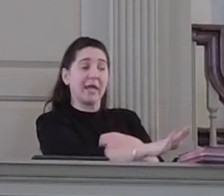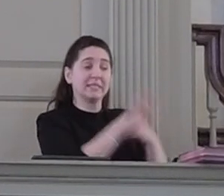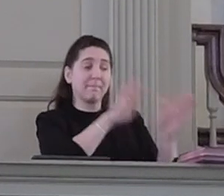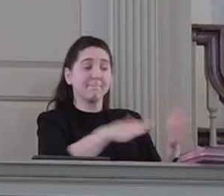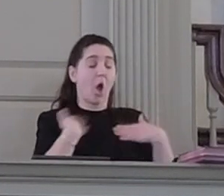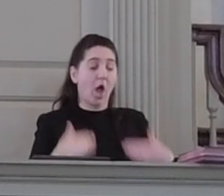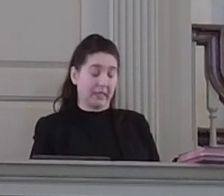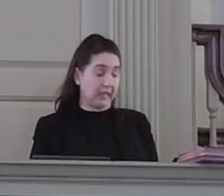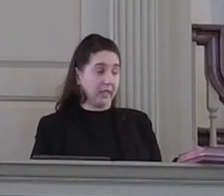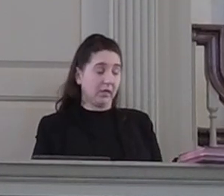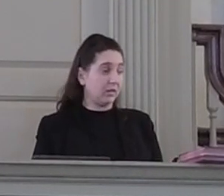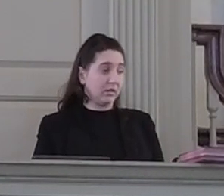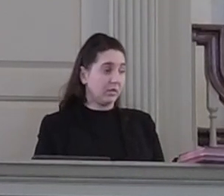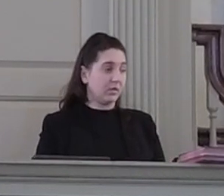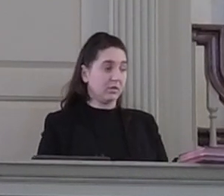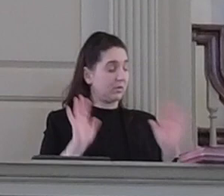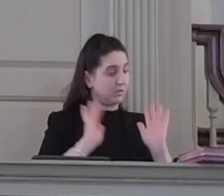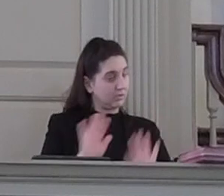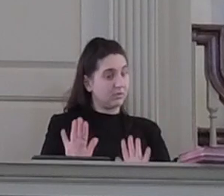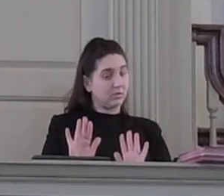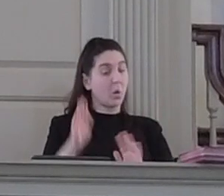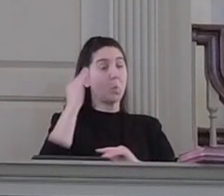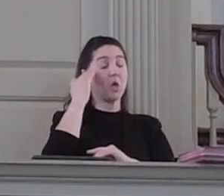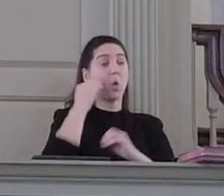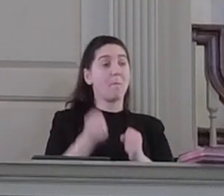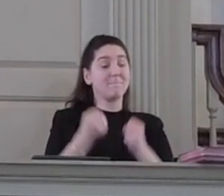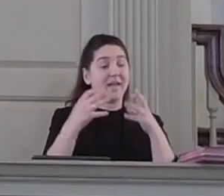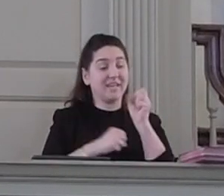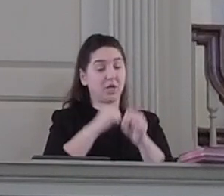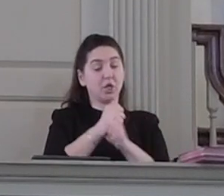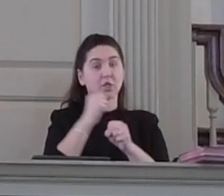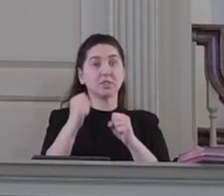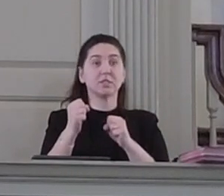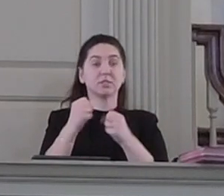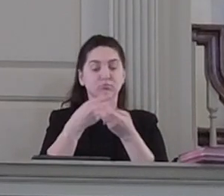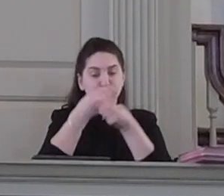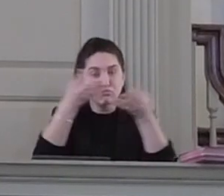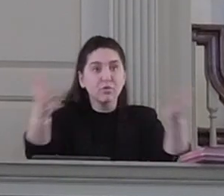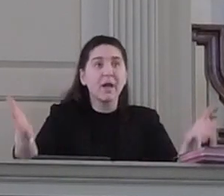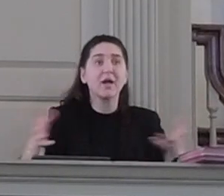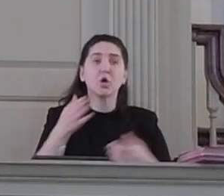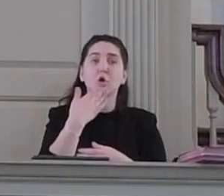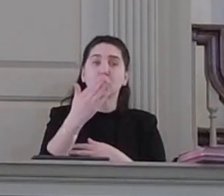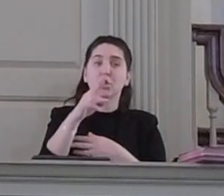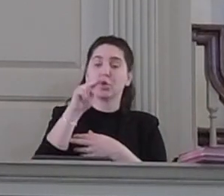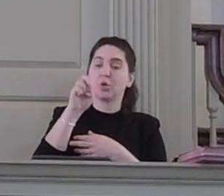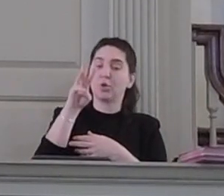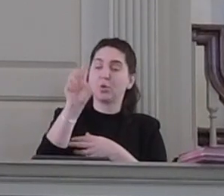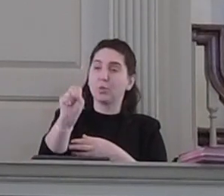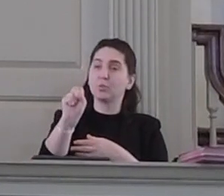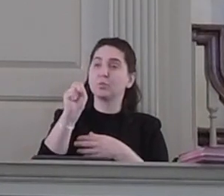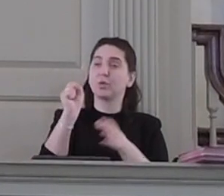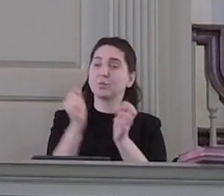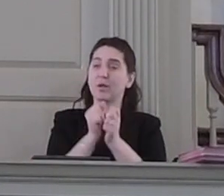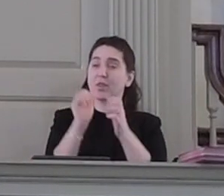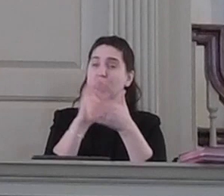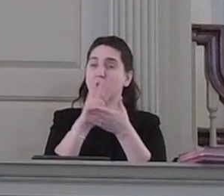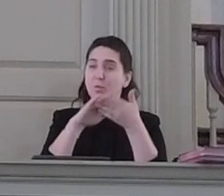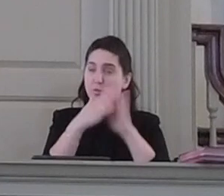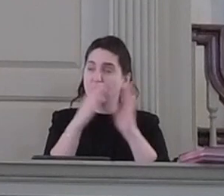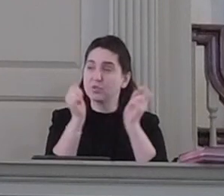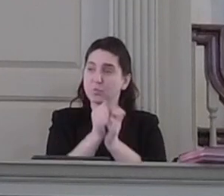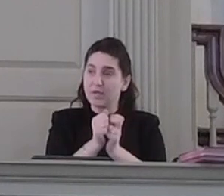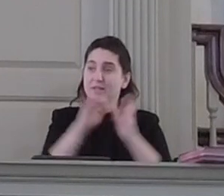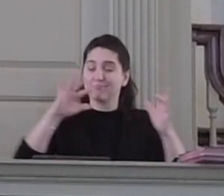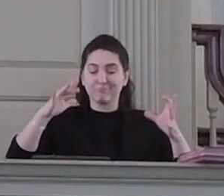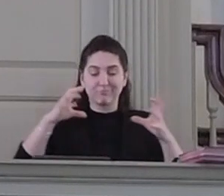side. We know that for years they tried to spread the good news and build communities around Jesus' teaching